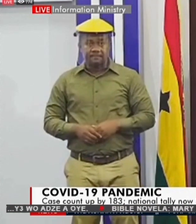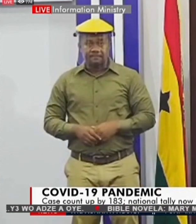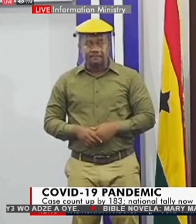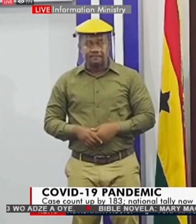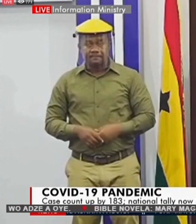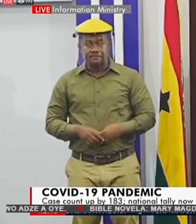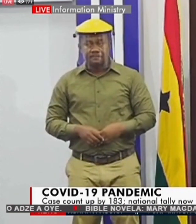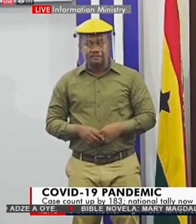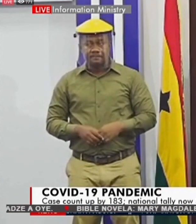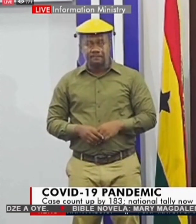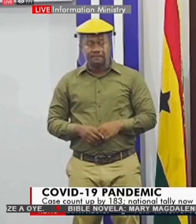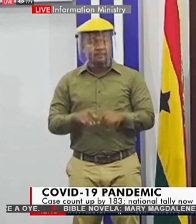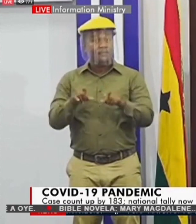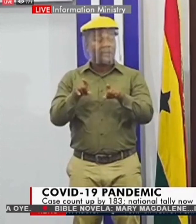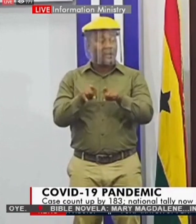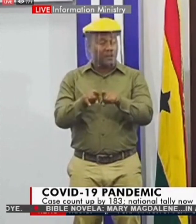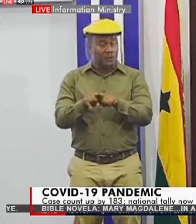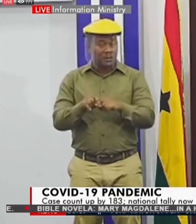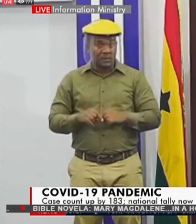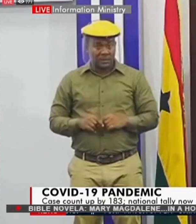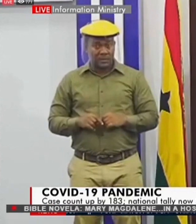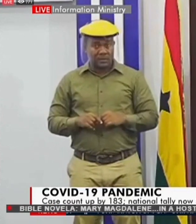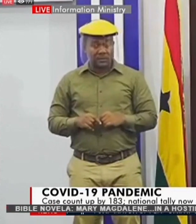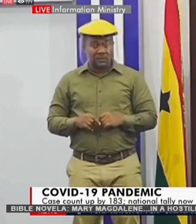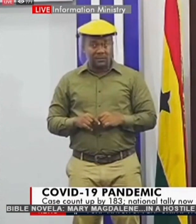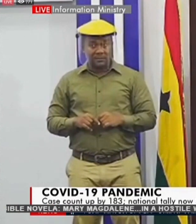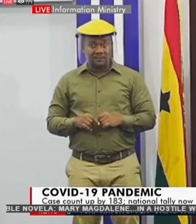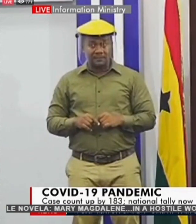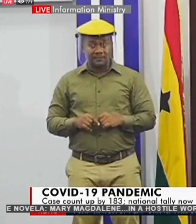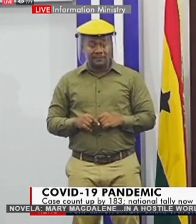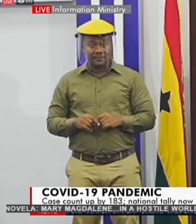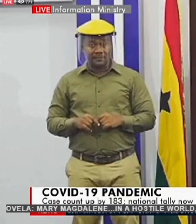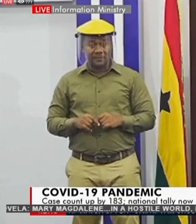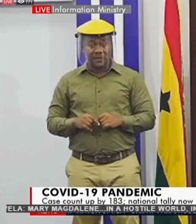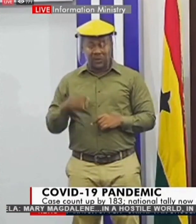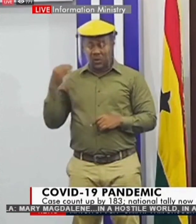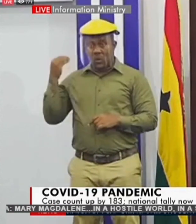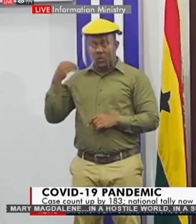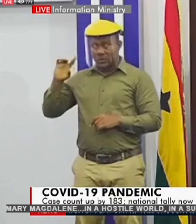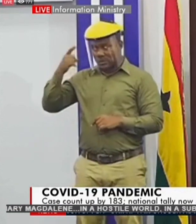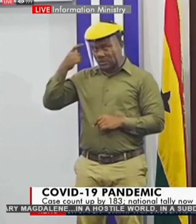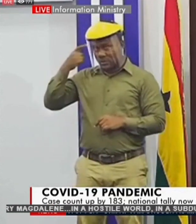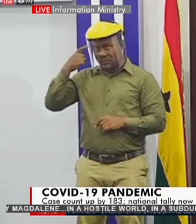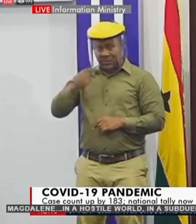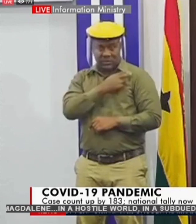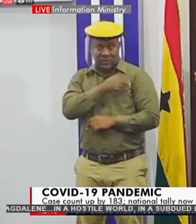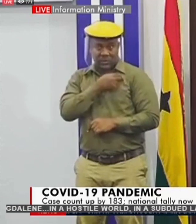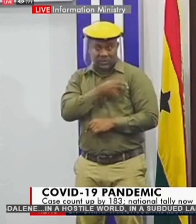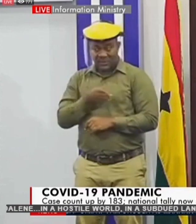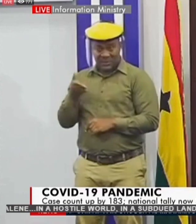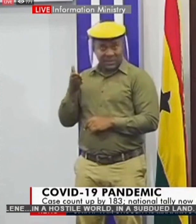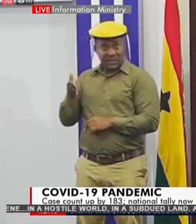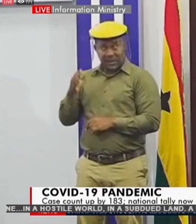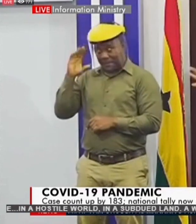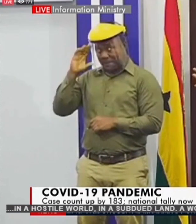We have also been informed that the male ward of the Obuasi Government Hospital is being turned